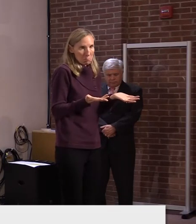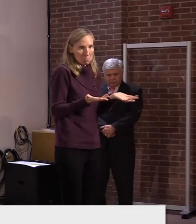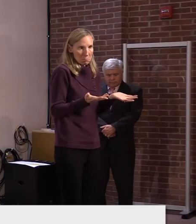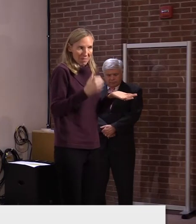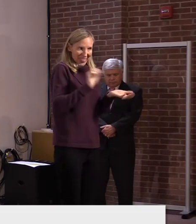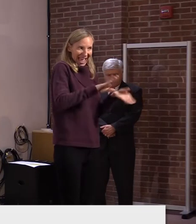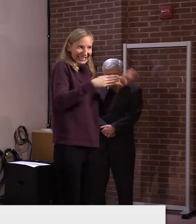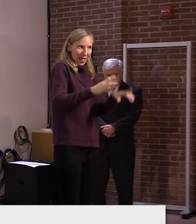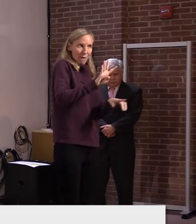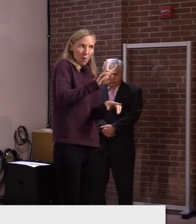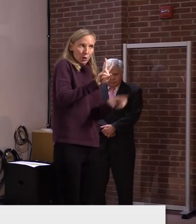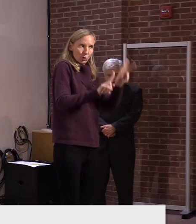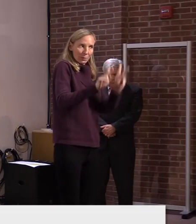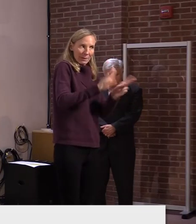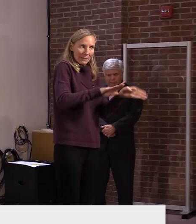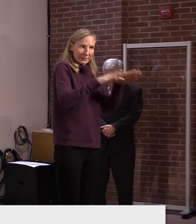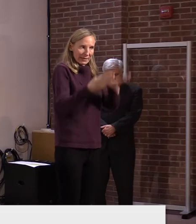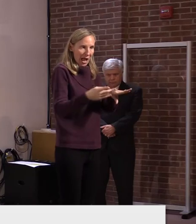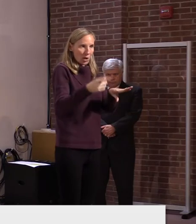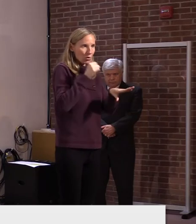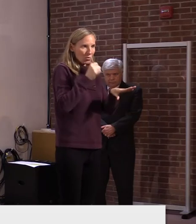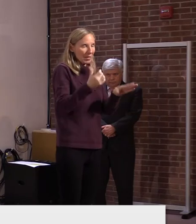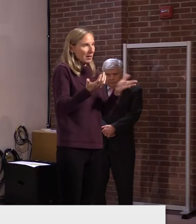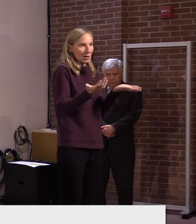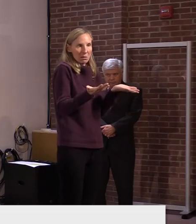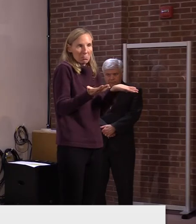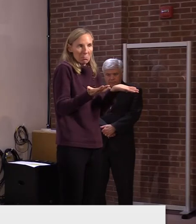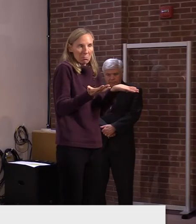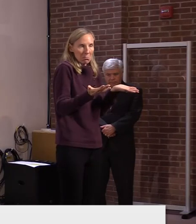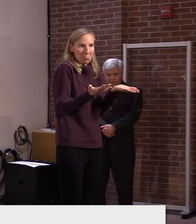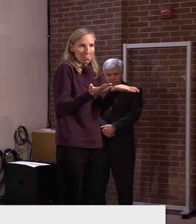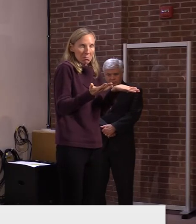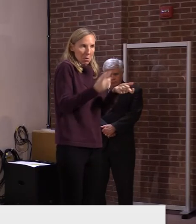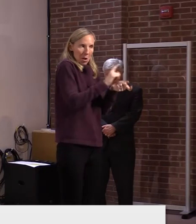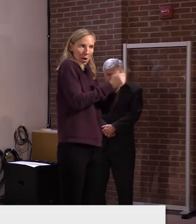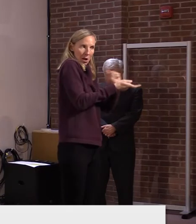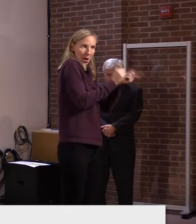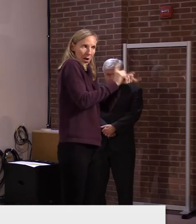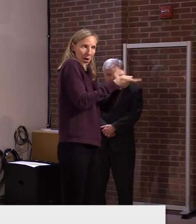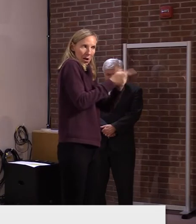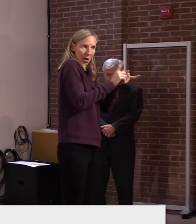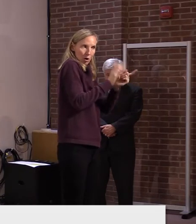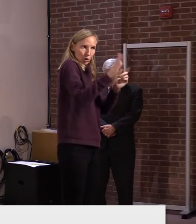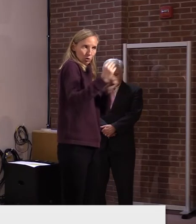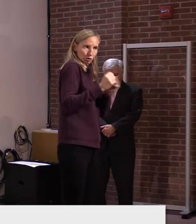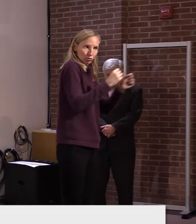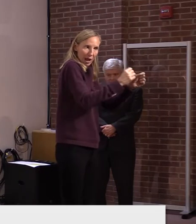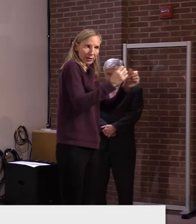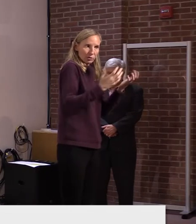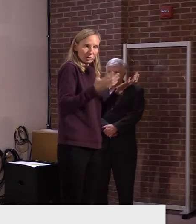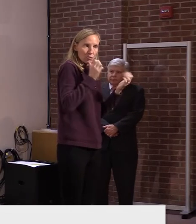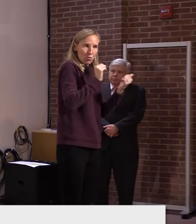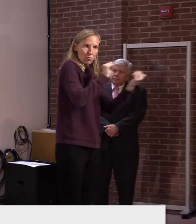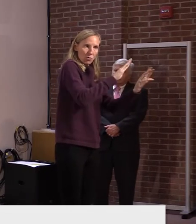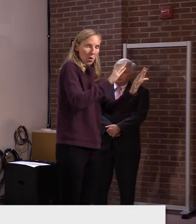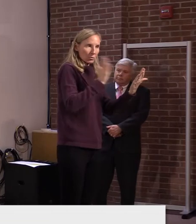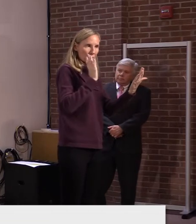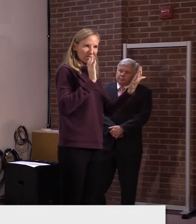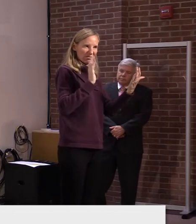death toll merits some revisions to the mitigation strategy that you've outlined.